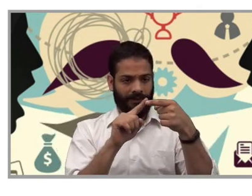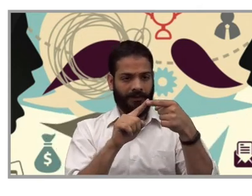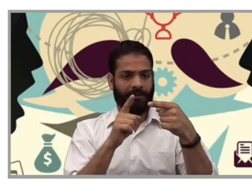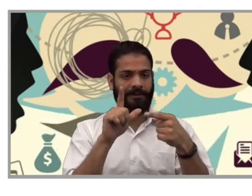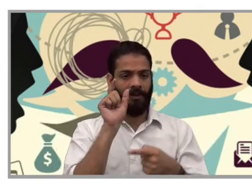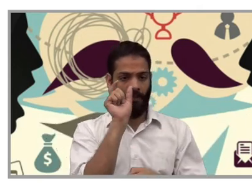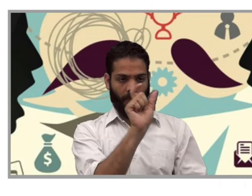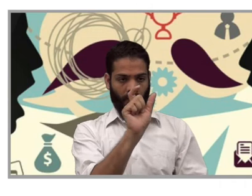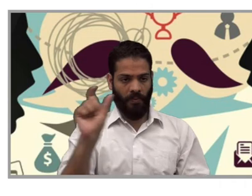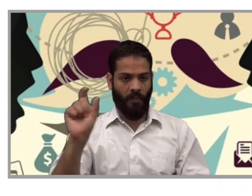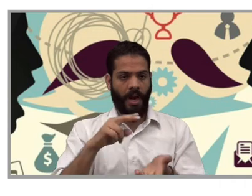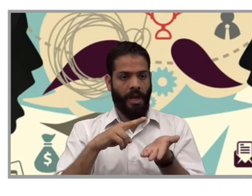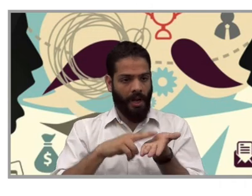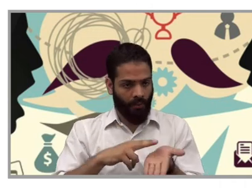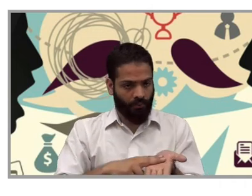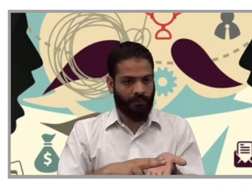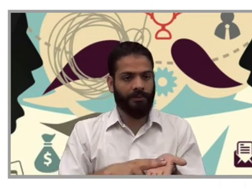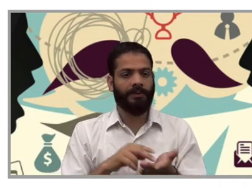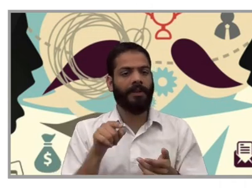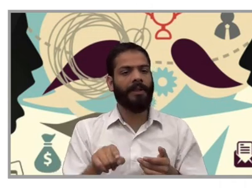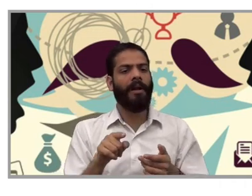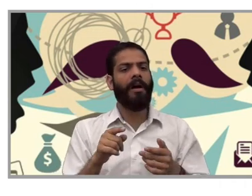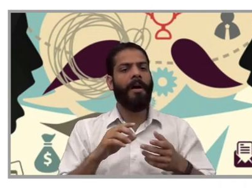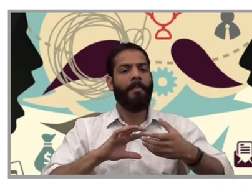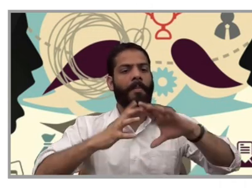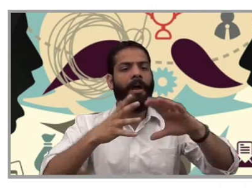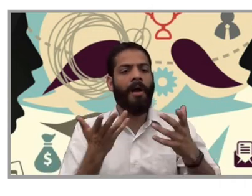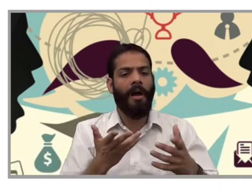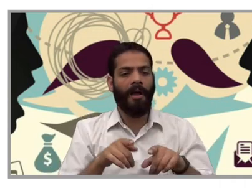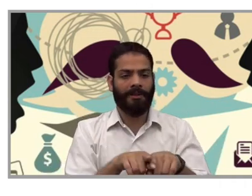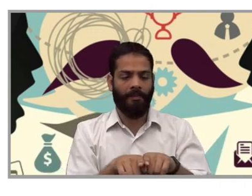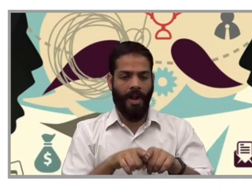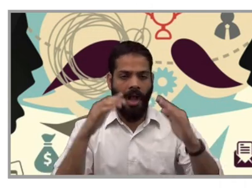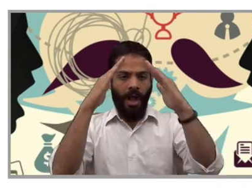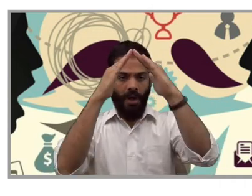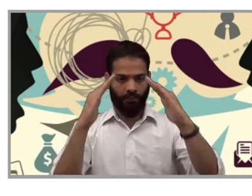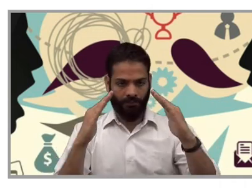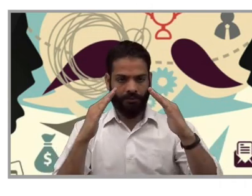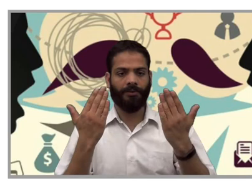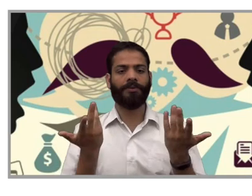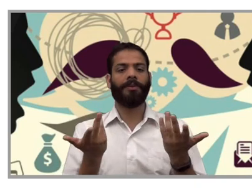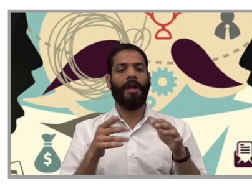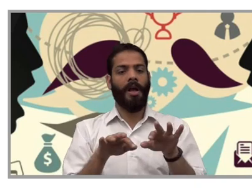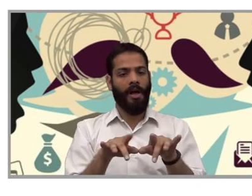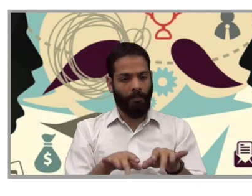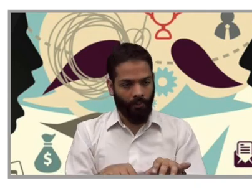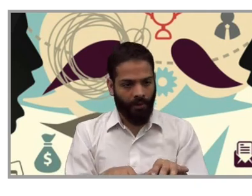The first one is lexical nouns which are formed with sign, for example, house,